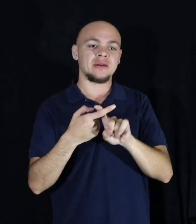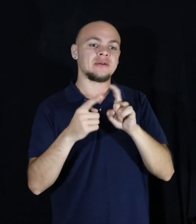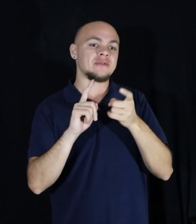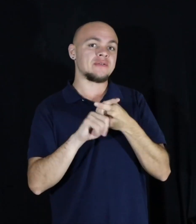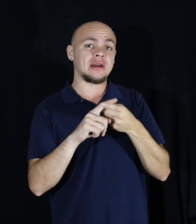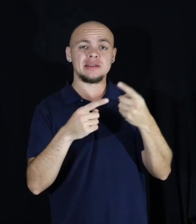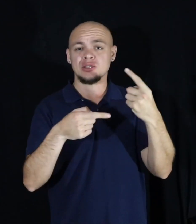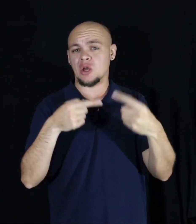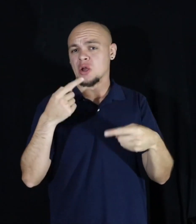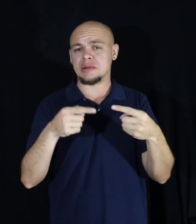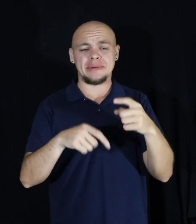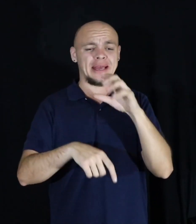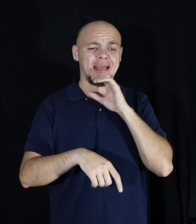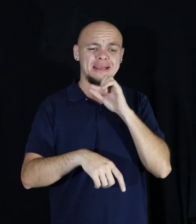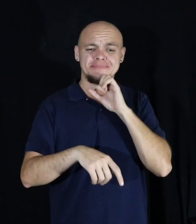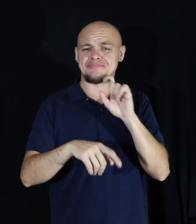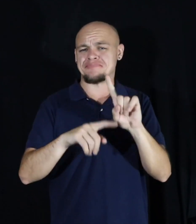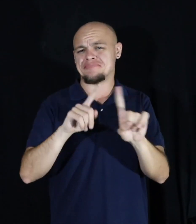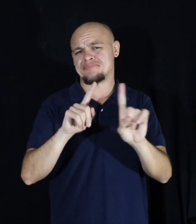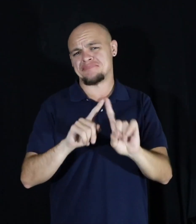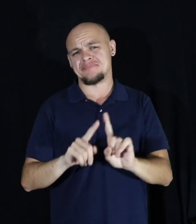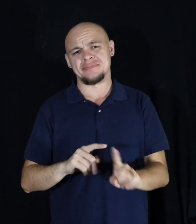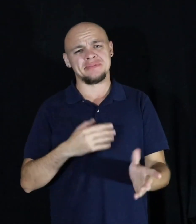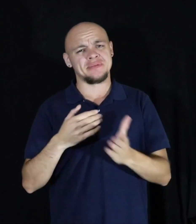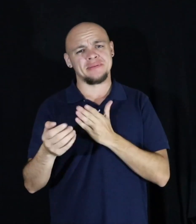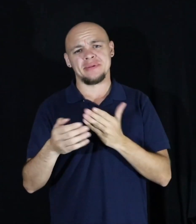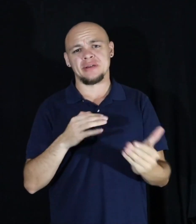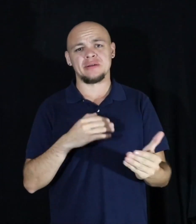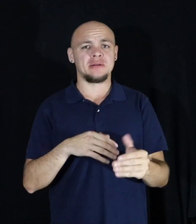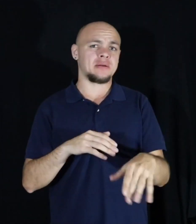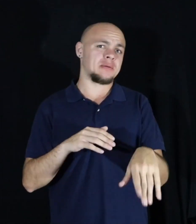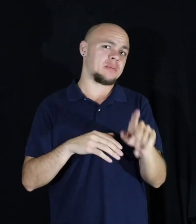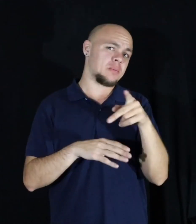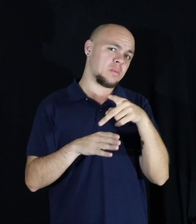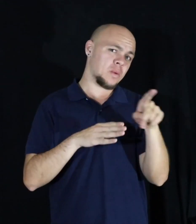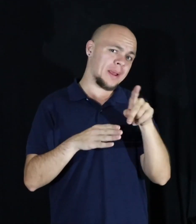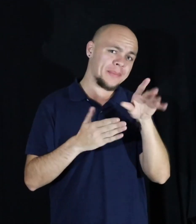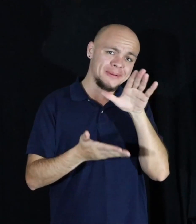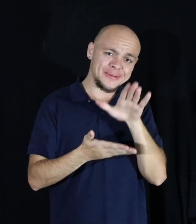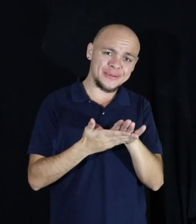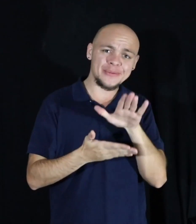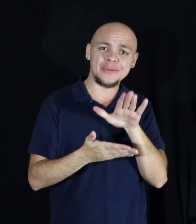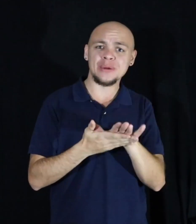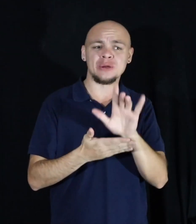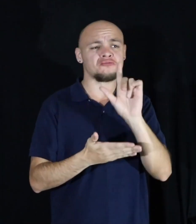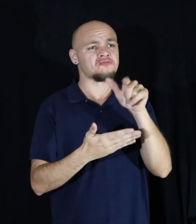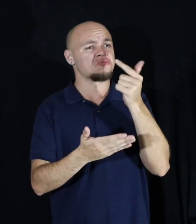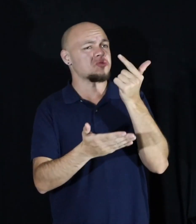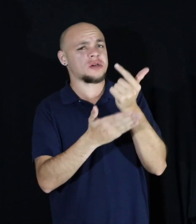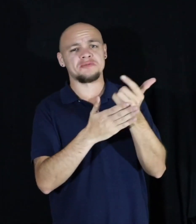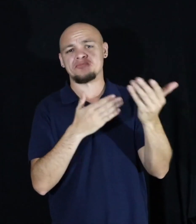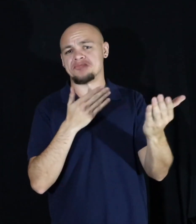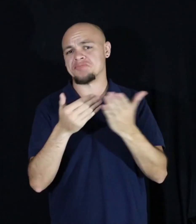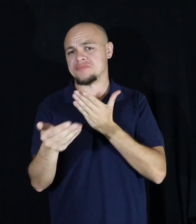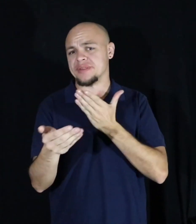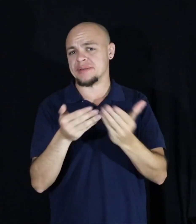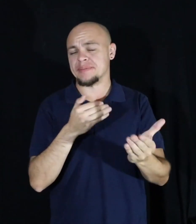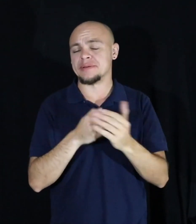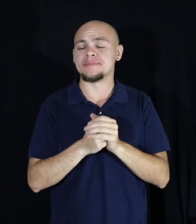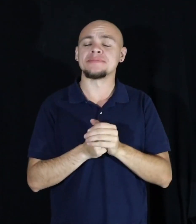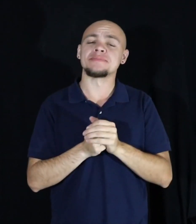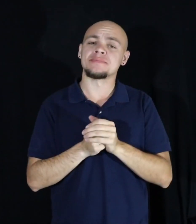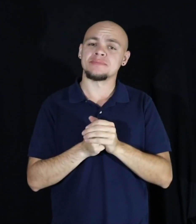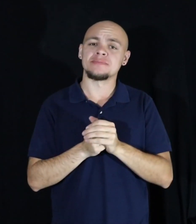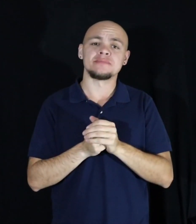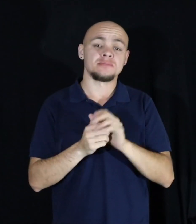no matter the age. You could be entering primary school, or you could be graduating. You could be starting a